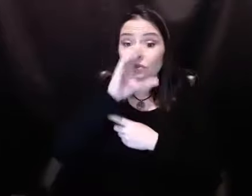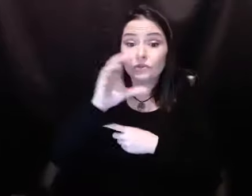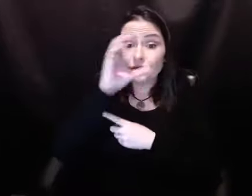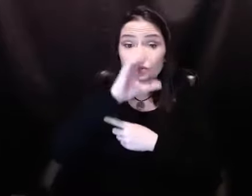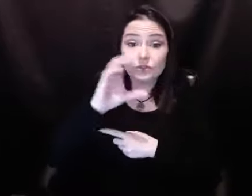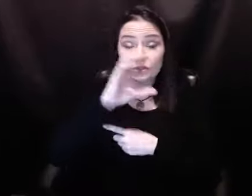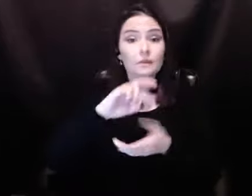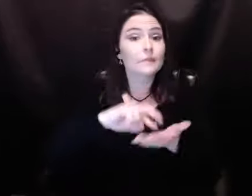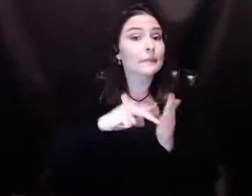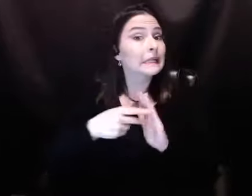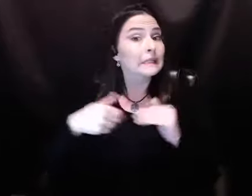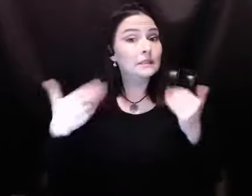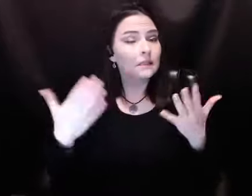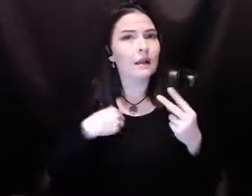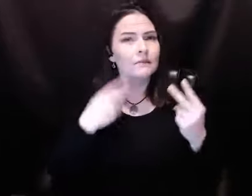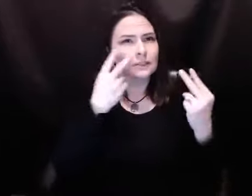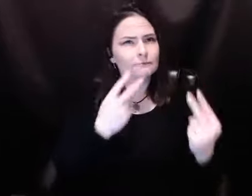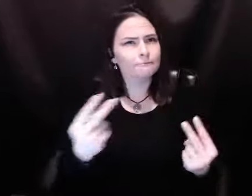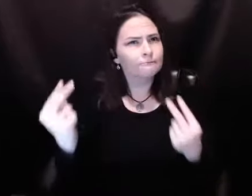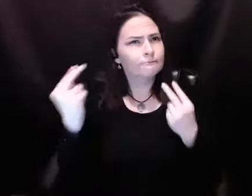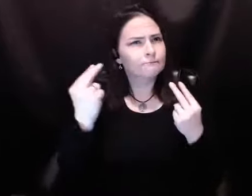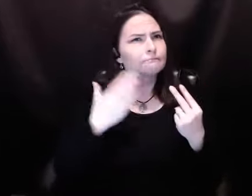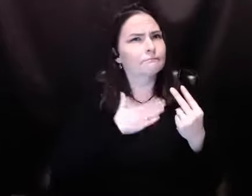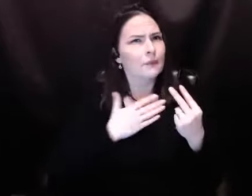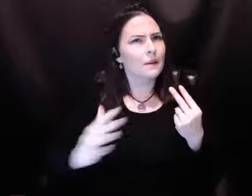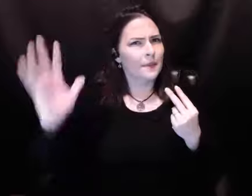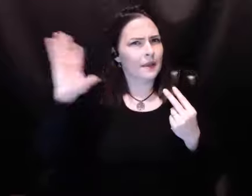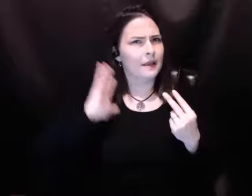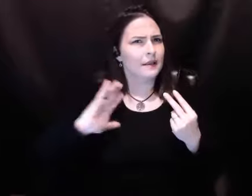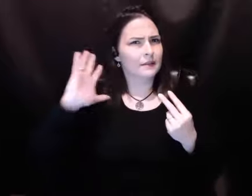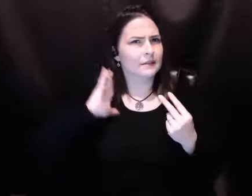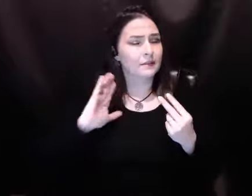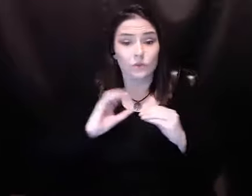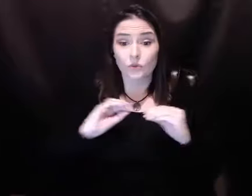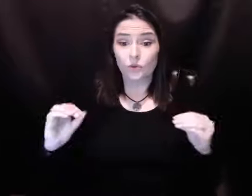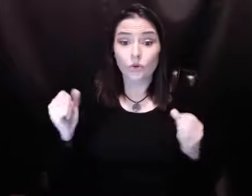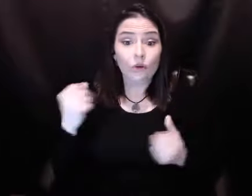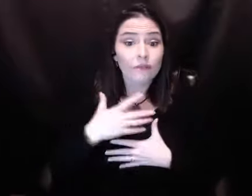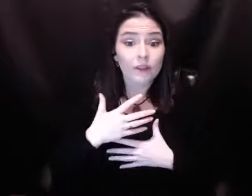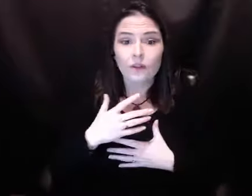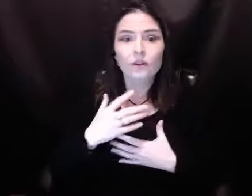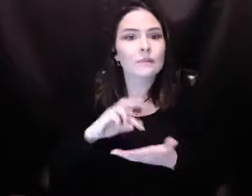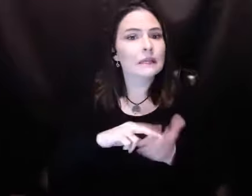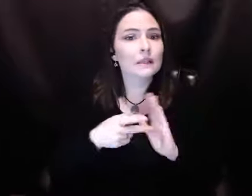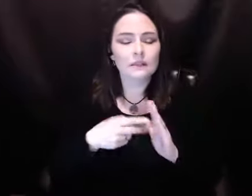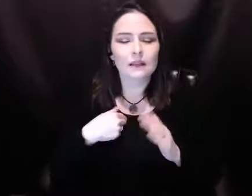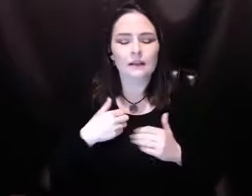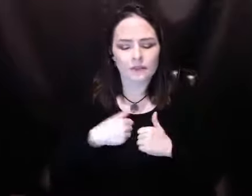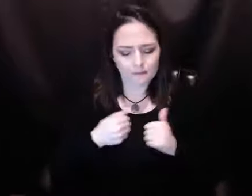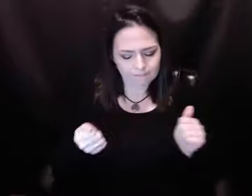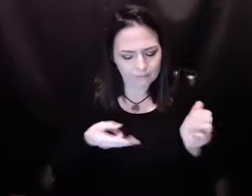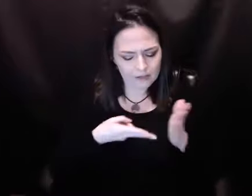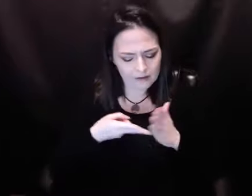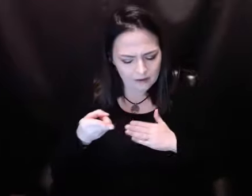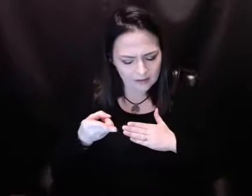The single key to this step is to take action. No need to overthink or dance around it. My navigator